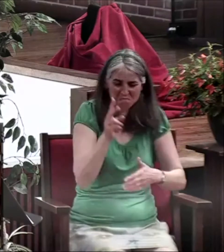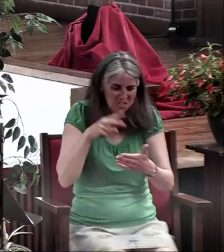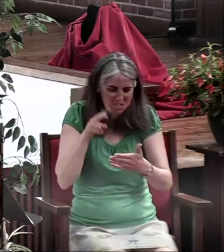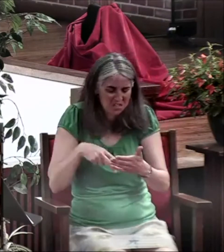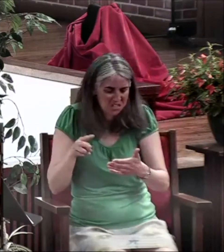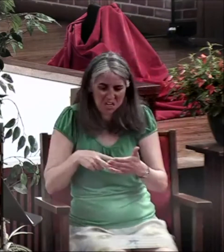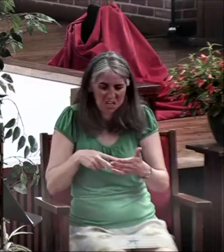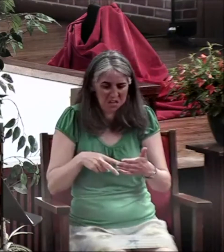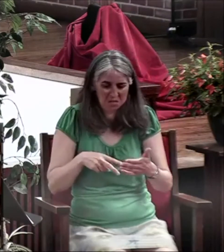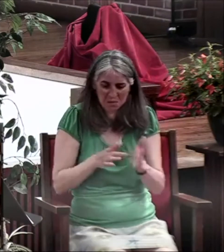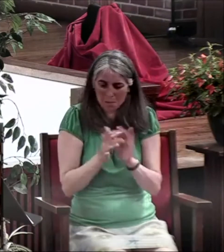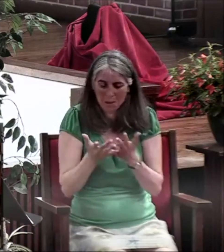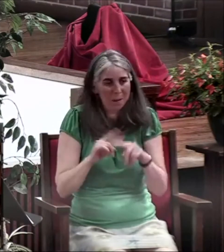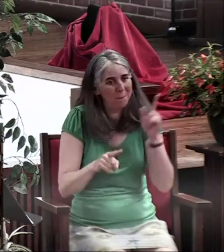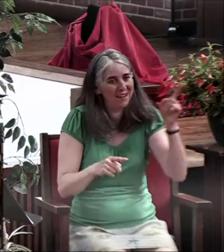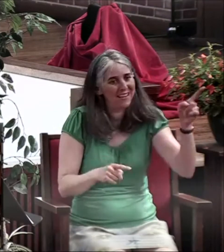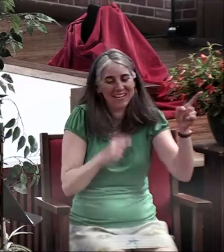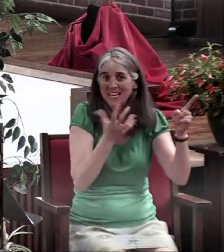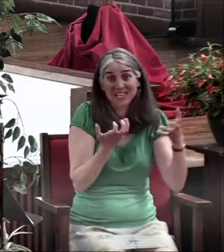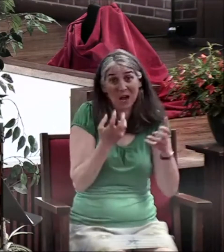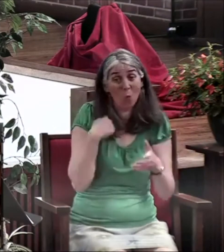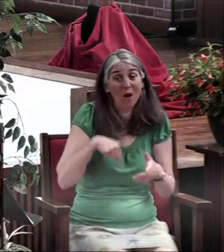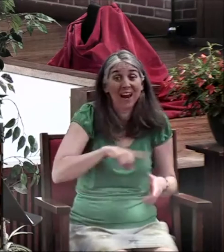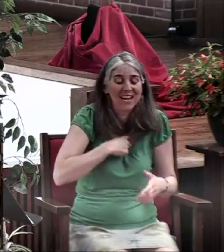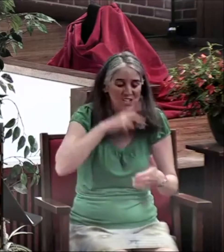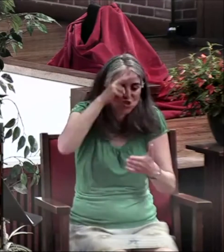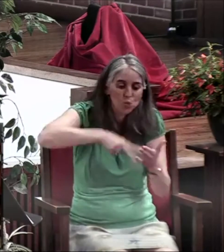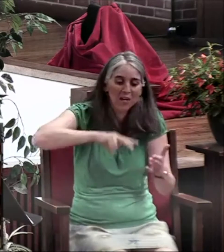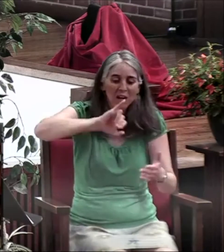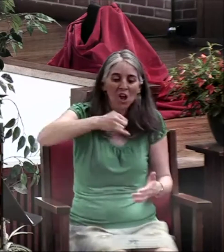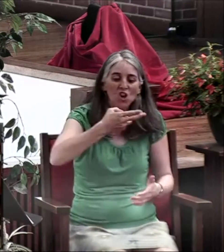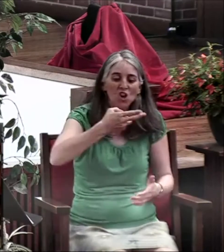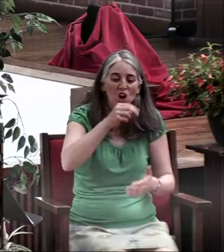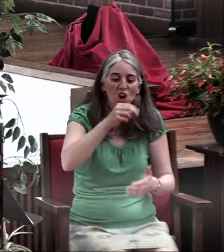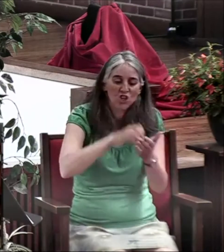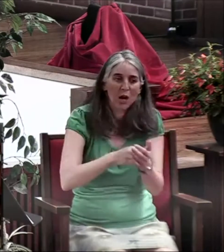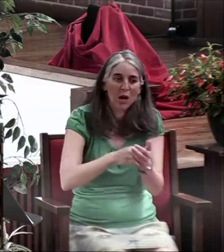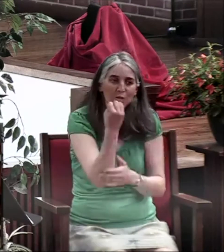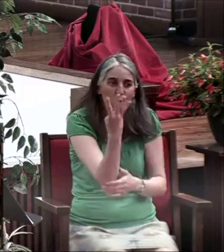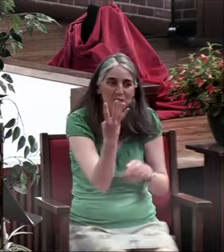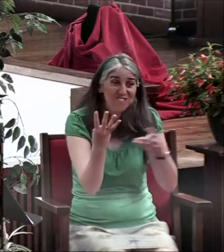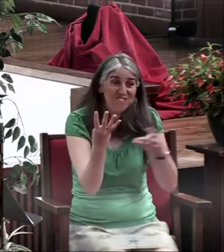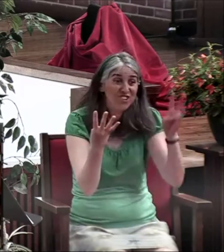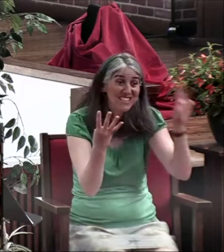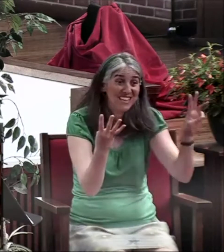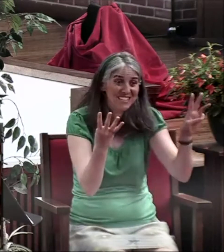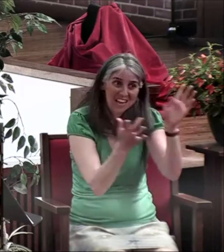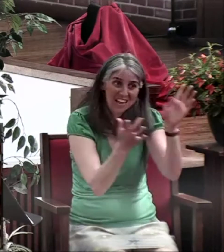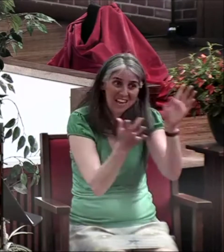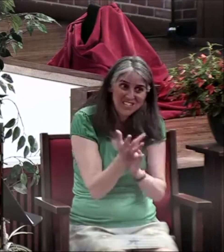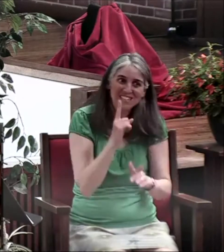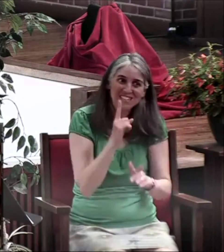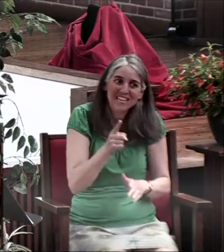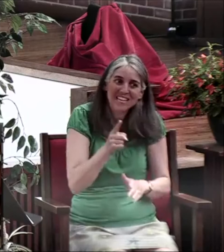6. He just wants to keep us from John 14, 6, where we say, "Wow, Jesus is the way, Jesus is